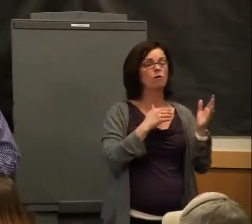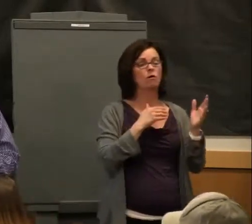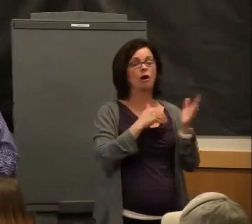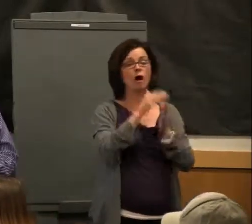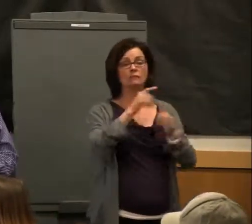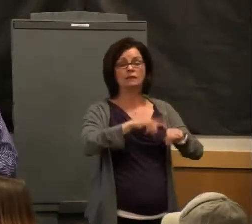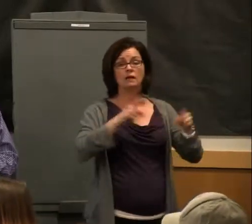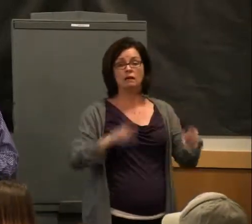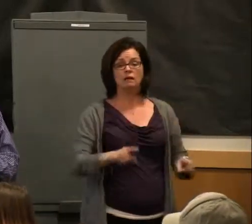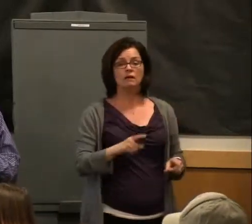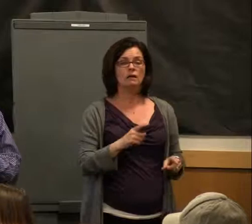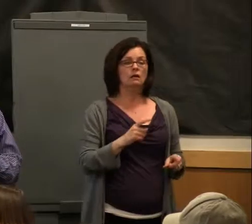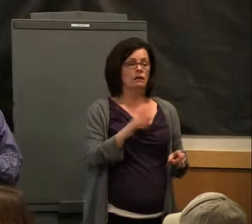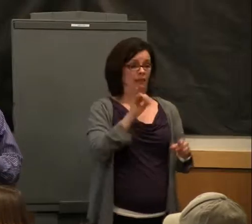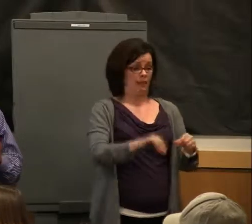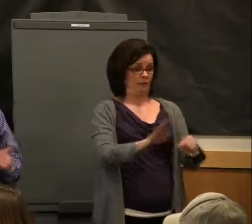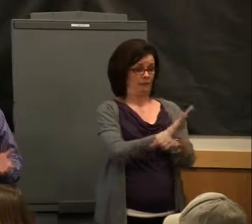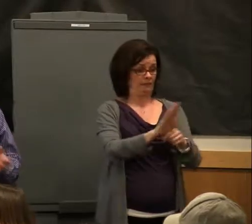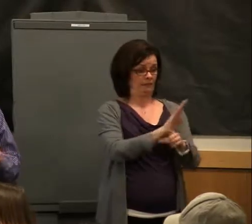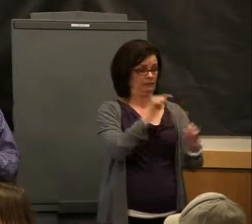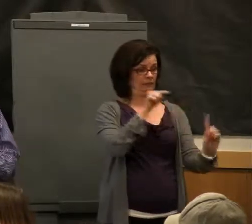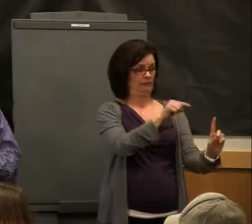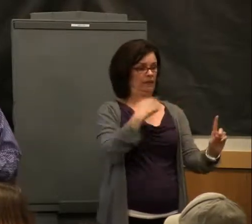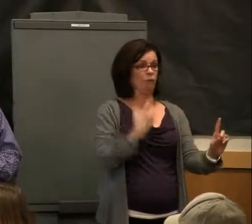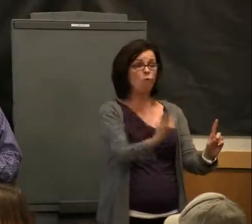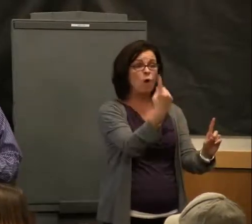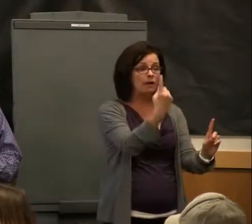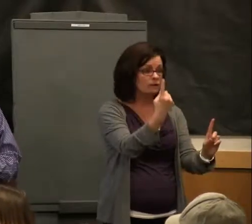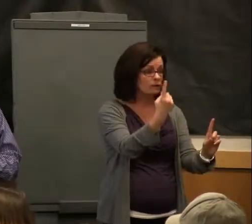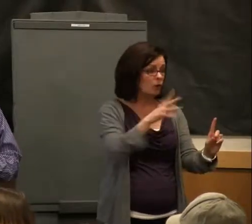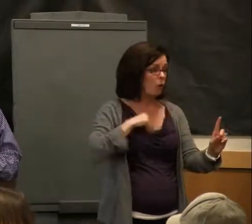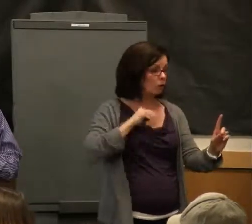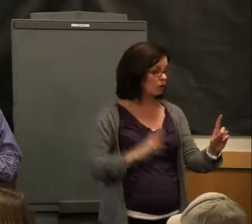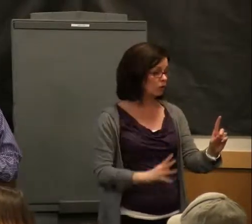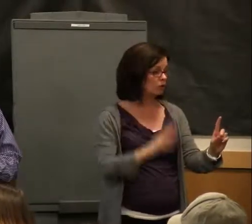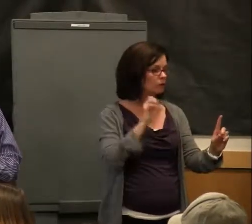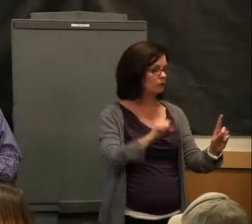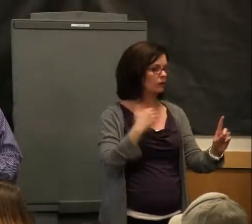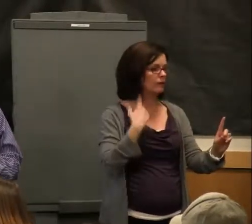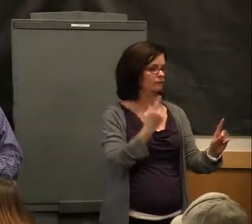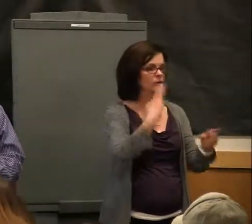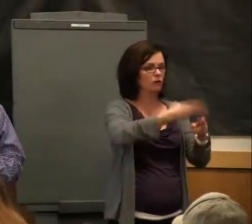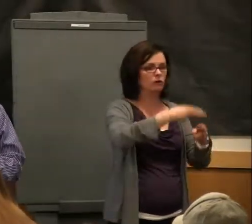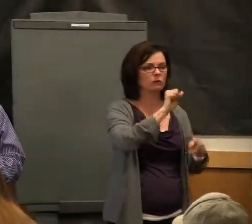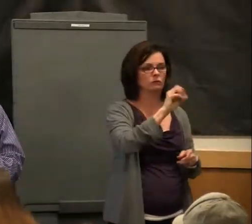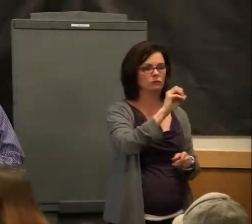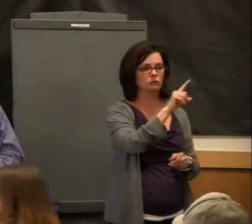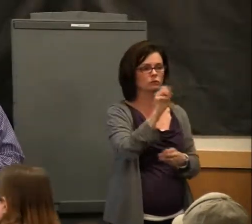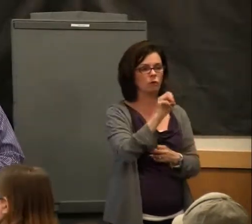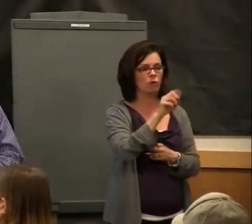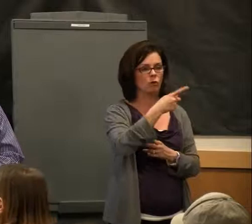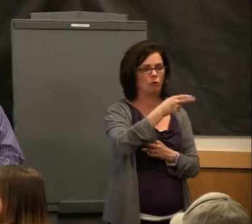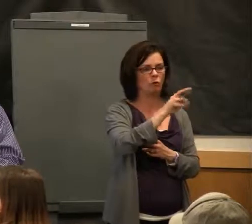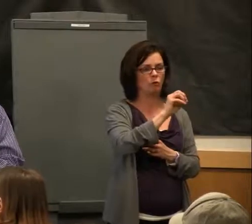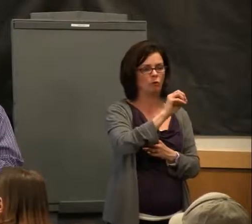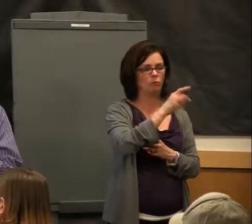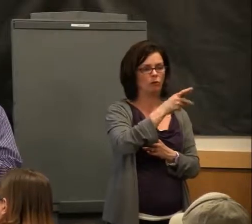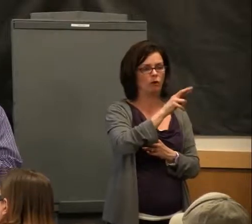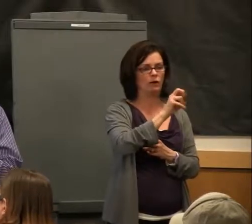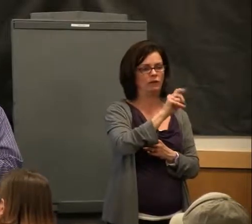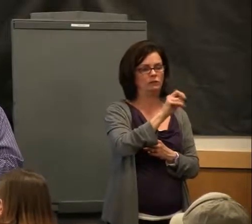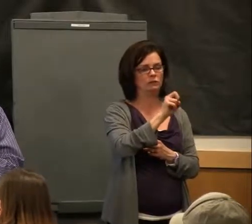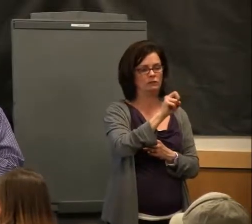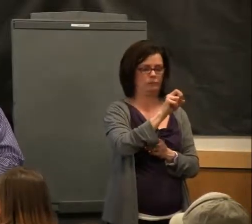oftentimes, it's going to be a business with a single owner. So you could have a sole proprietorship. In fact, kind of